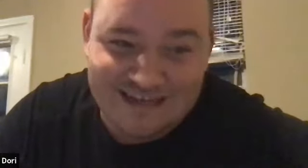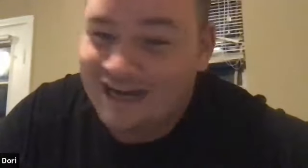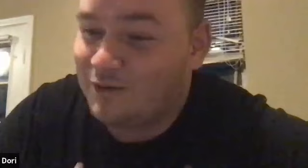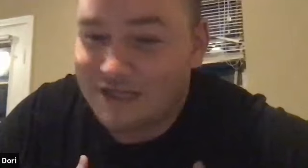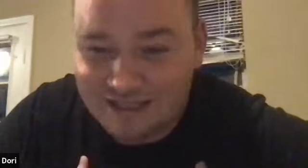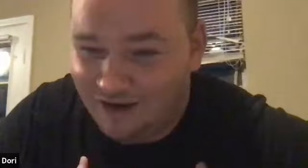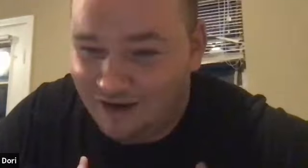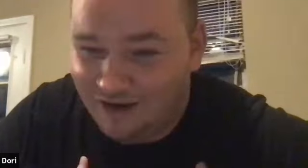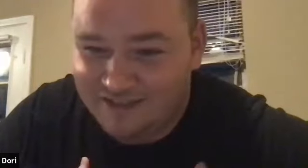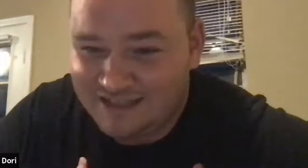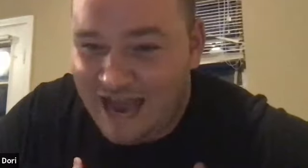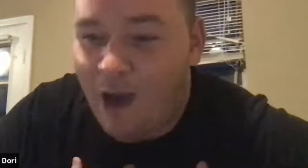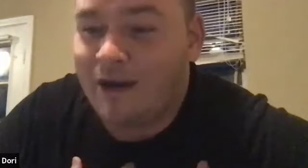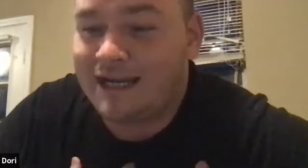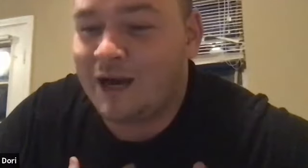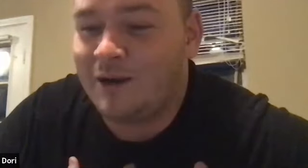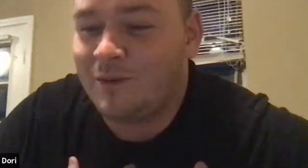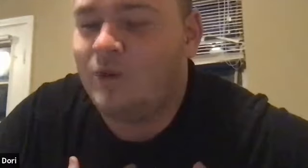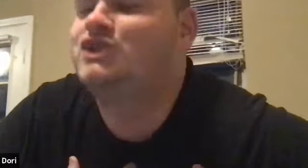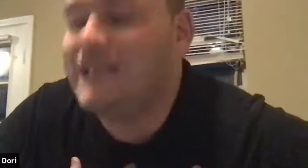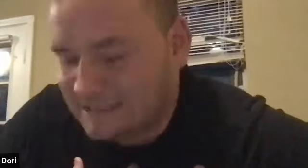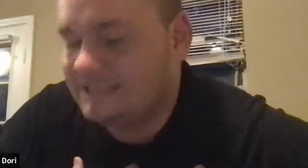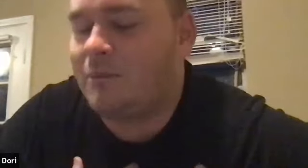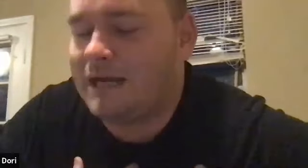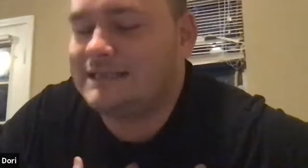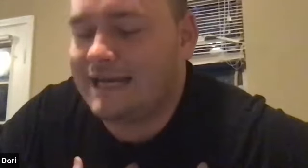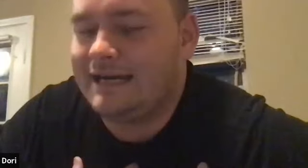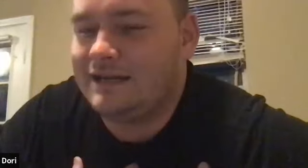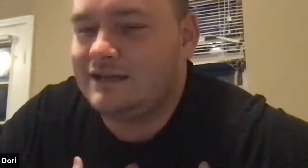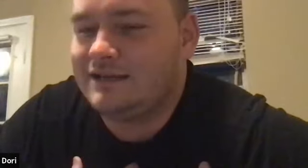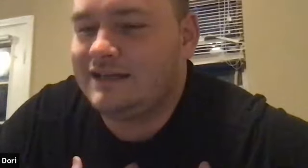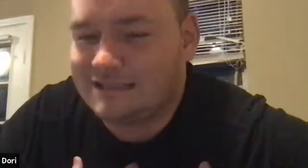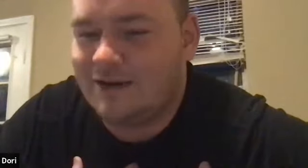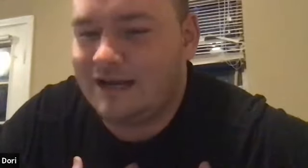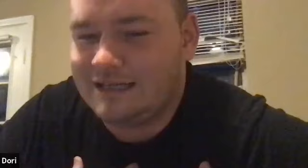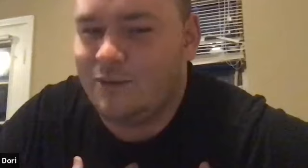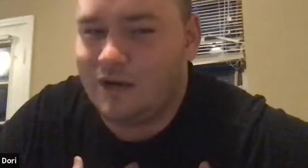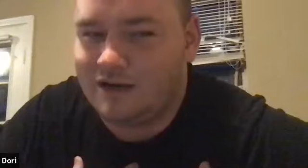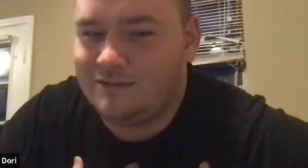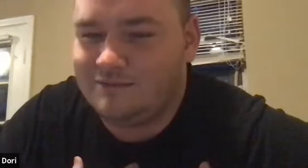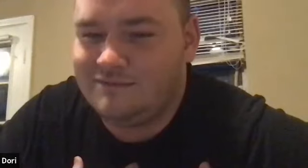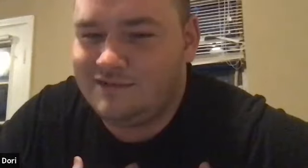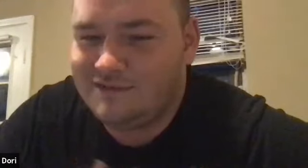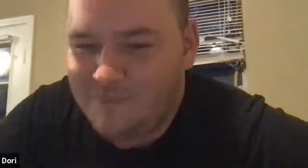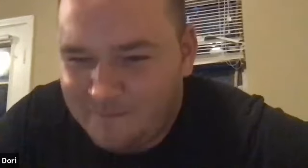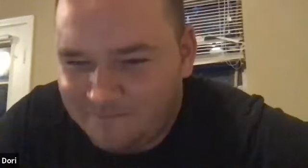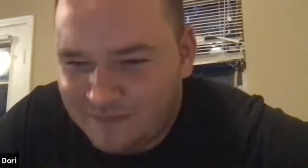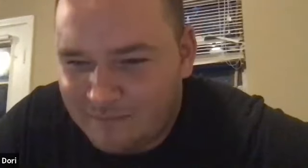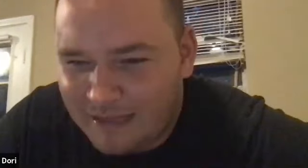I don't need coffee. I wake up with Jesus on my side. Coffee. That's all I need to wake up. Would Make you